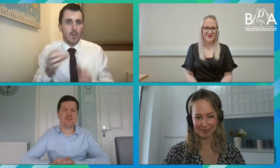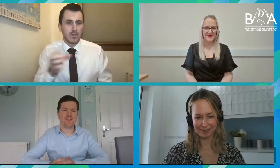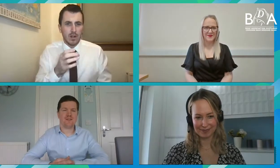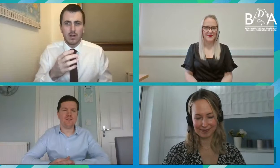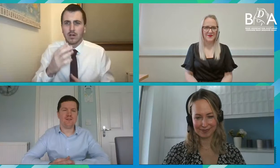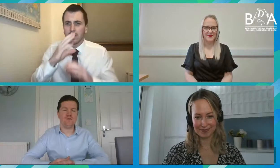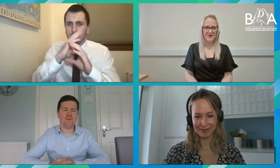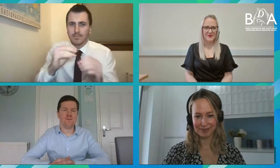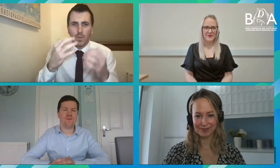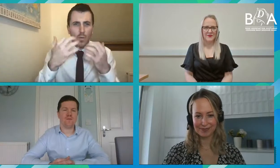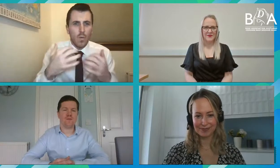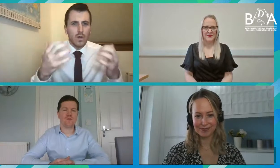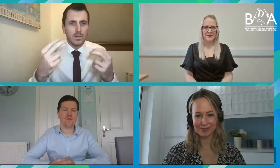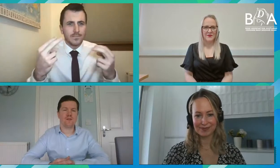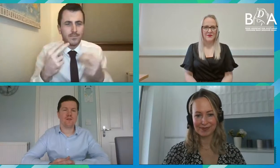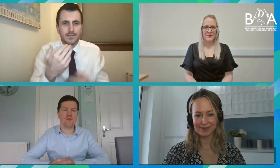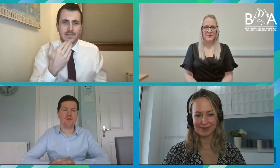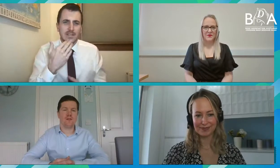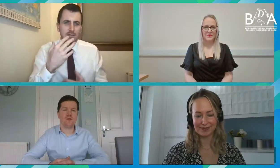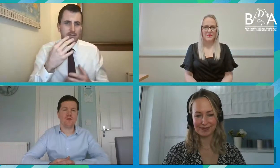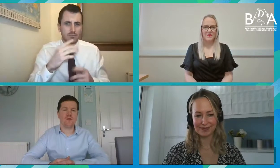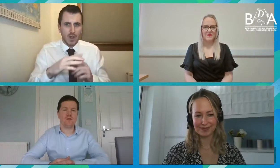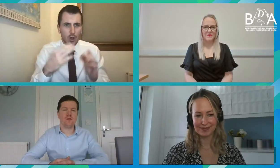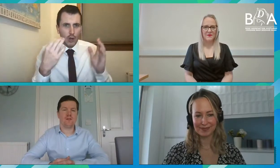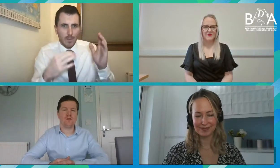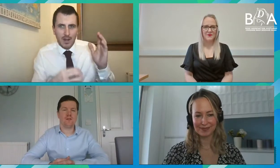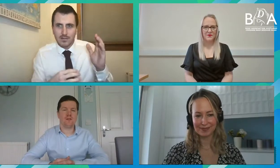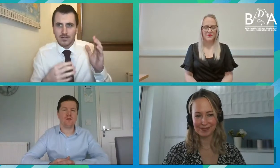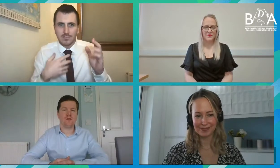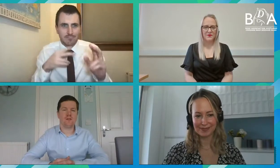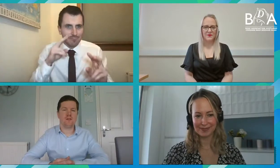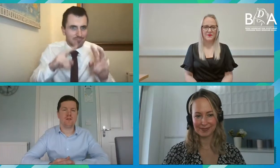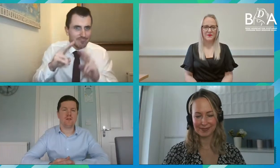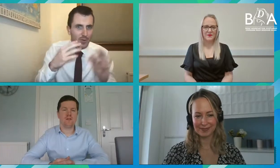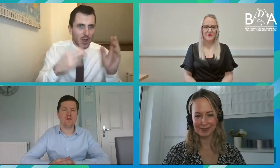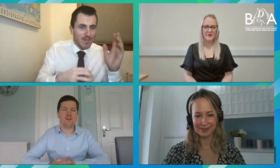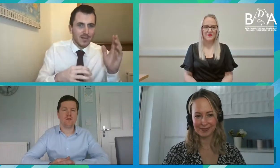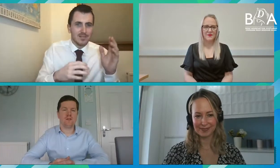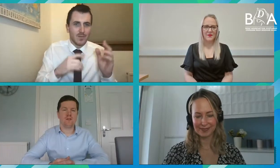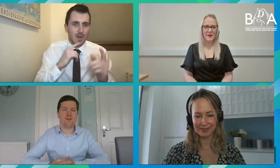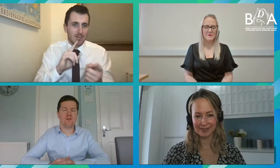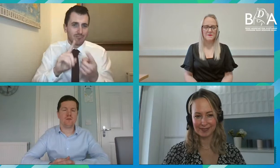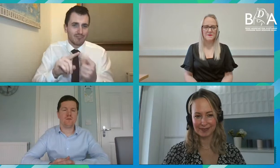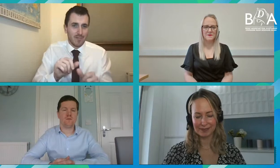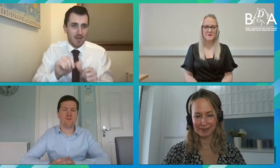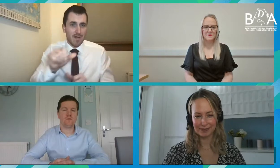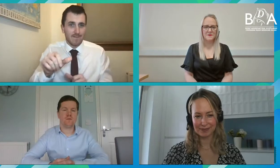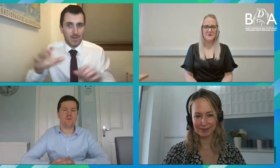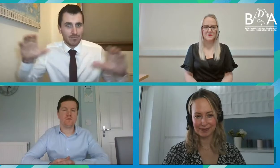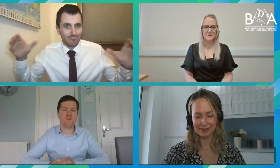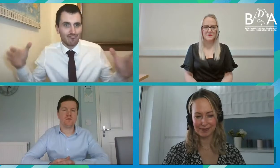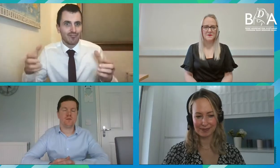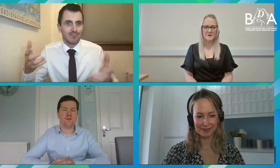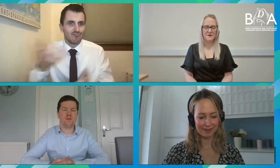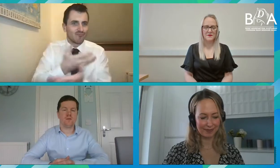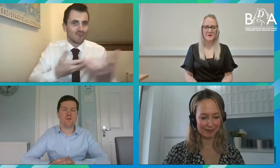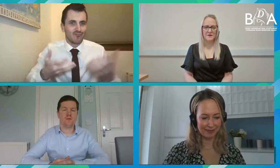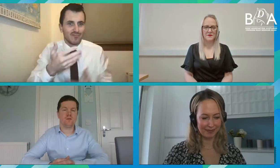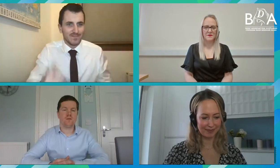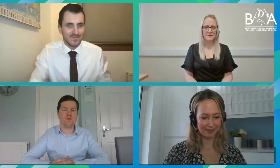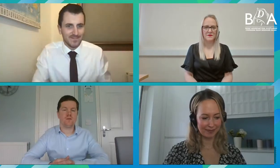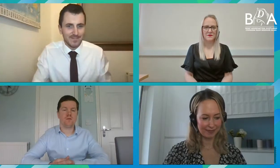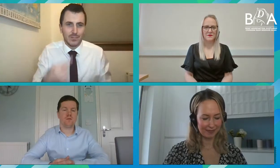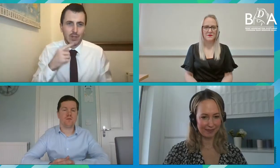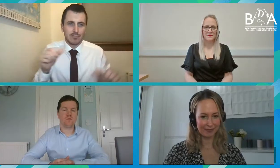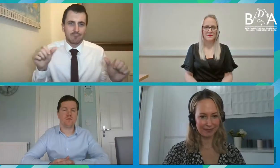Okay, and our next guest. So, for those people who are live streaming, please do